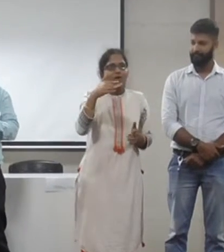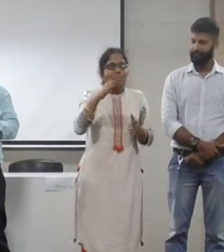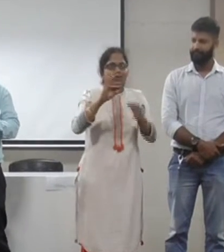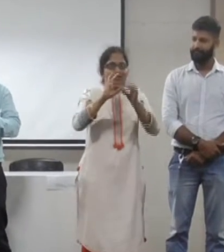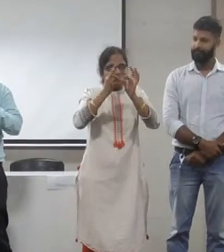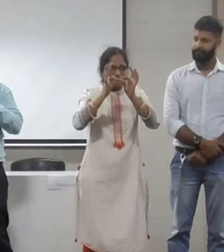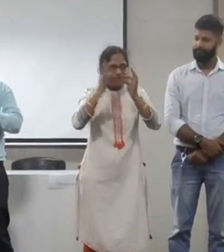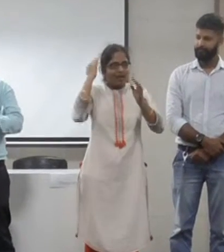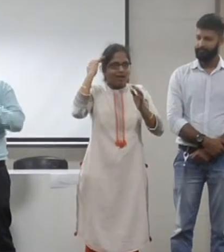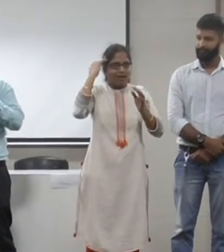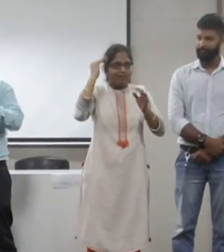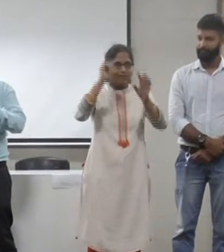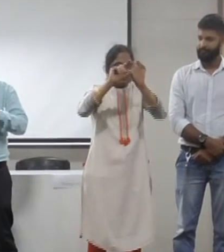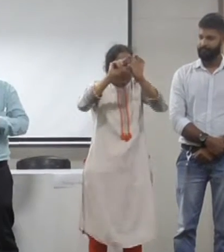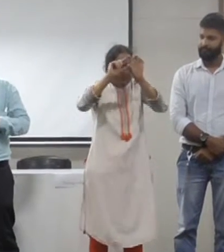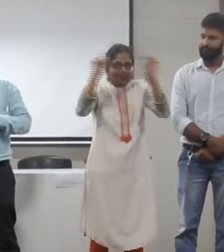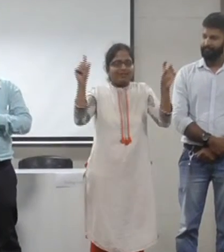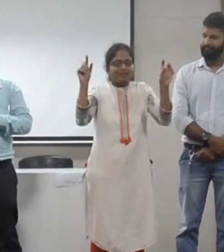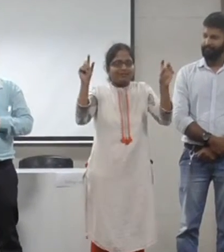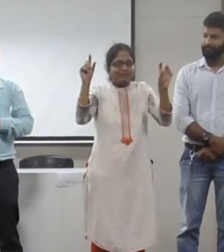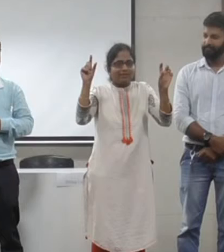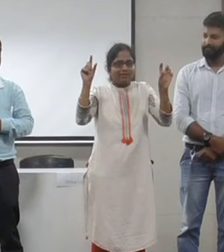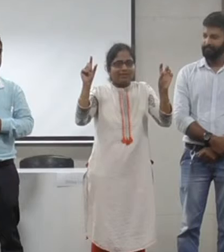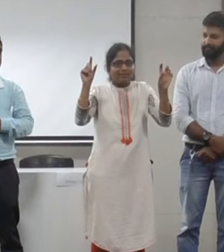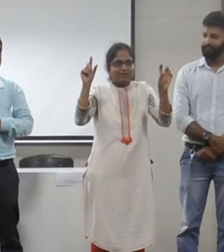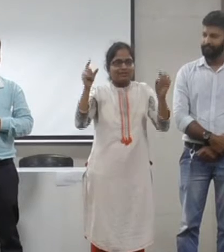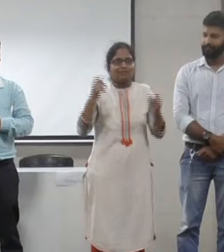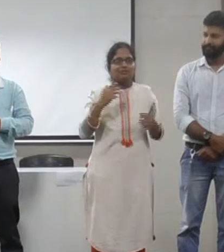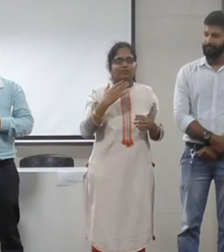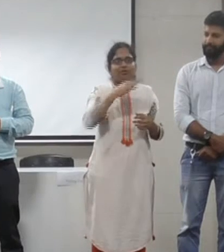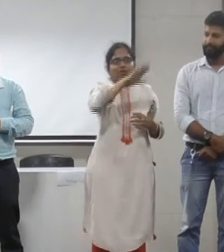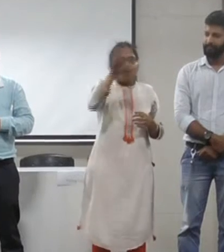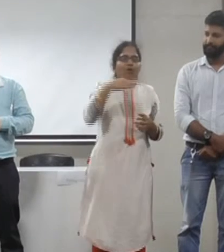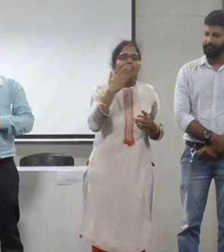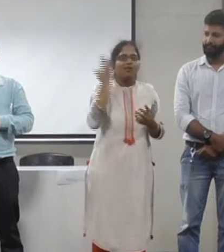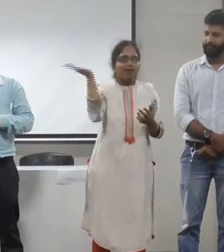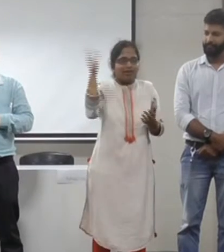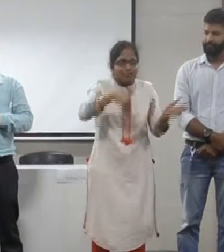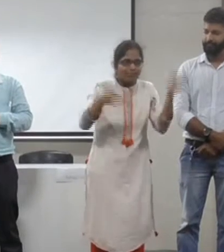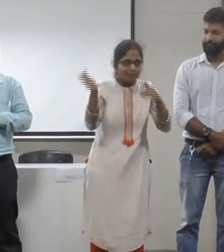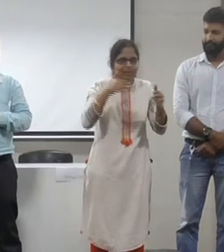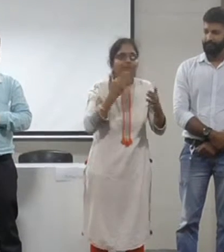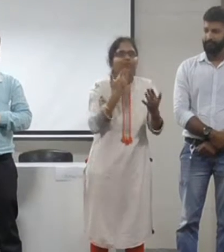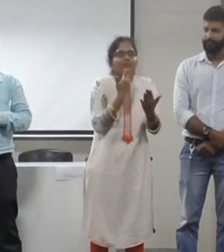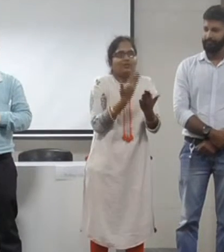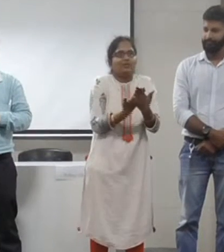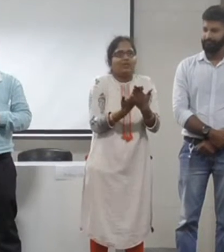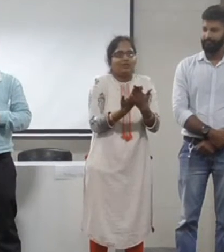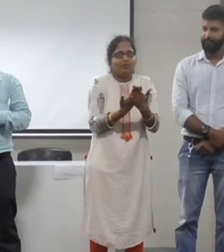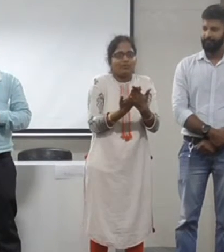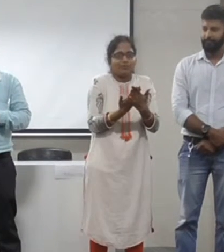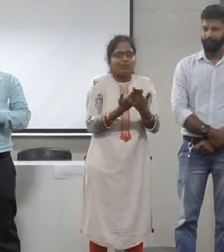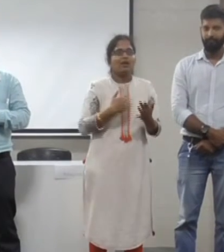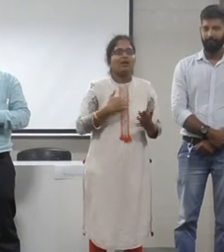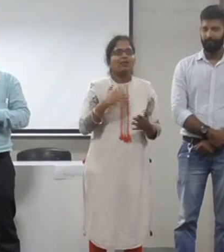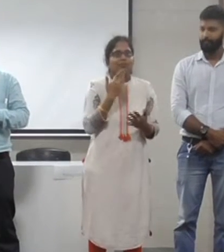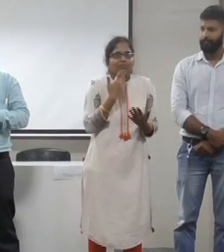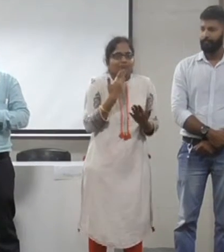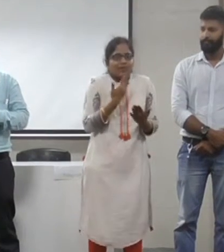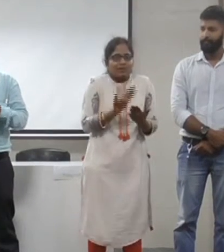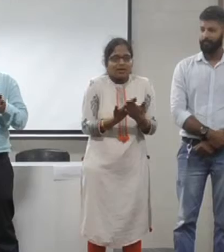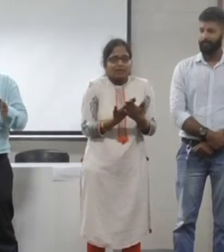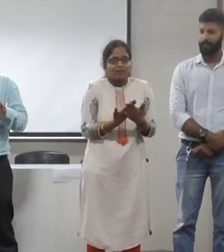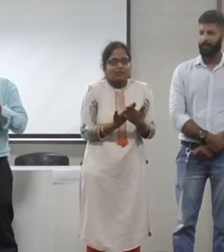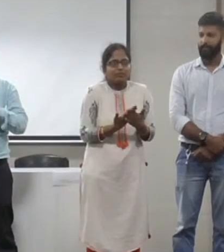understand what the trainer has told about the voting process. I would like to thank the SCRT